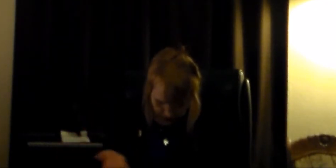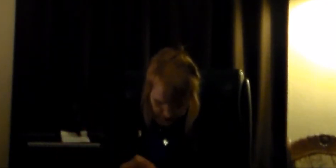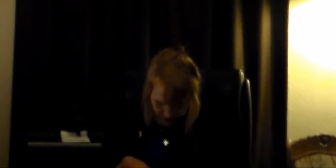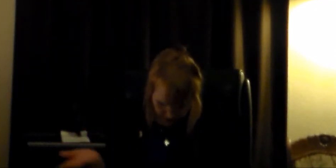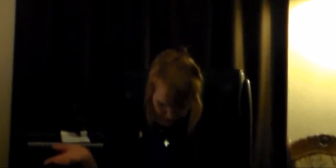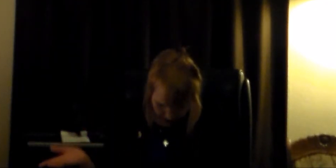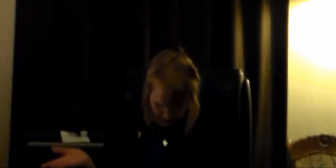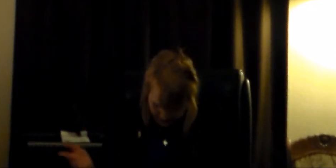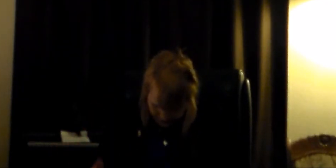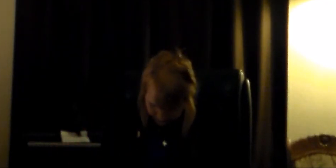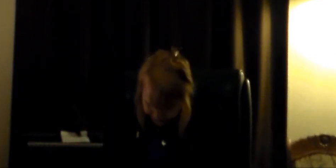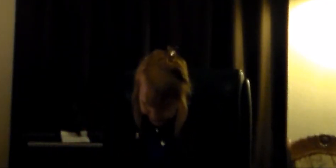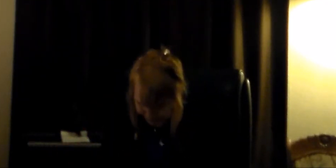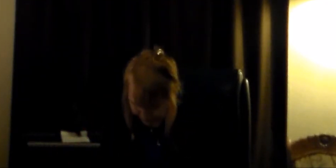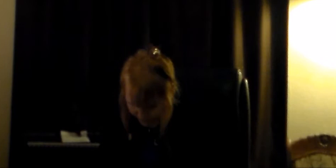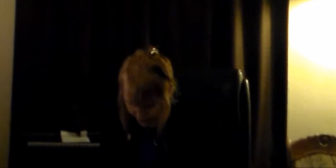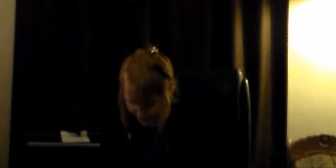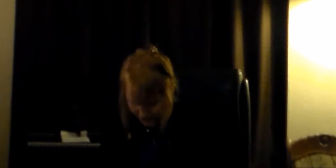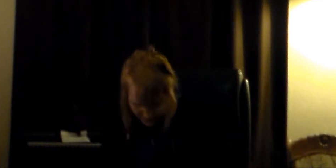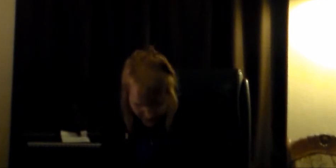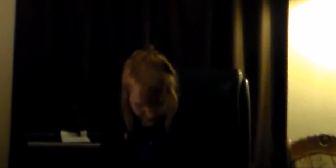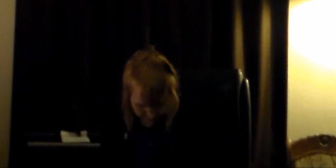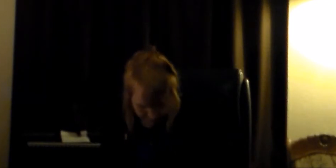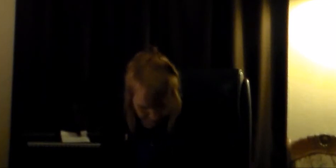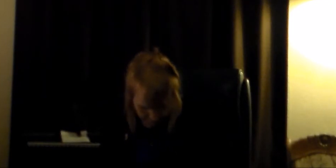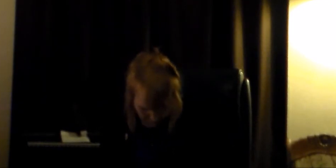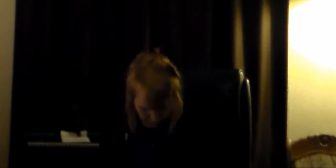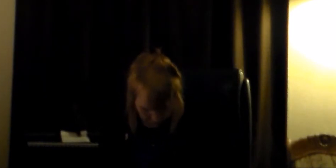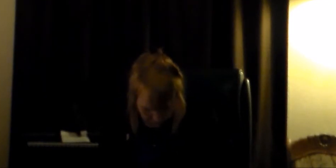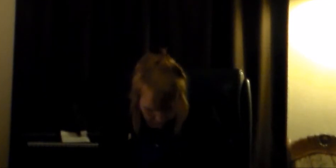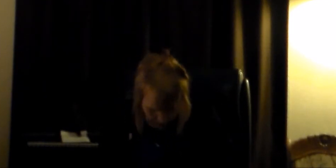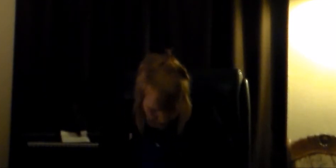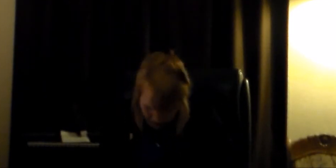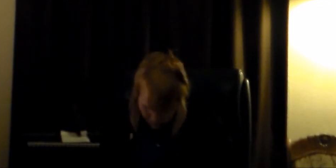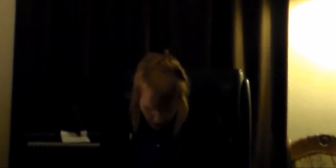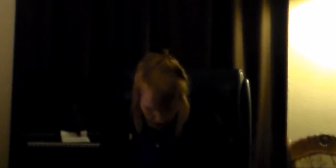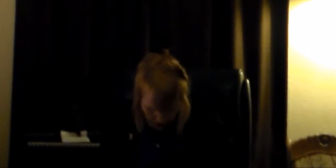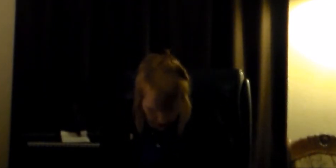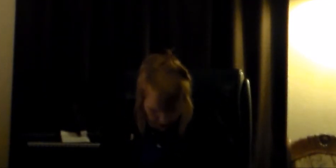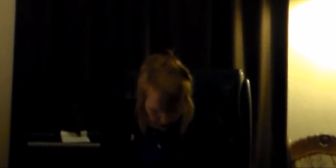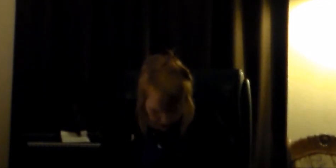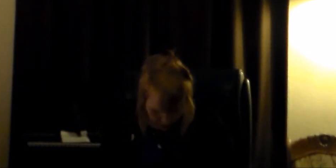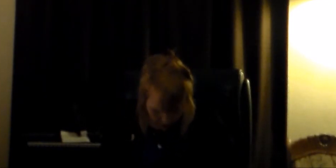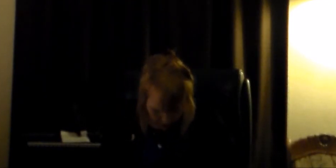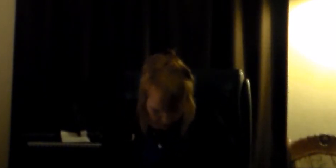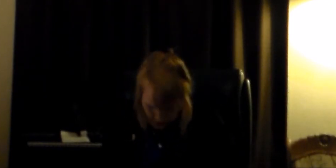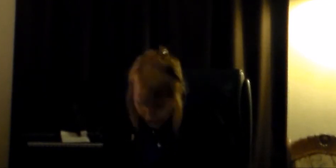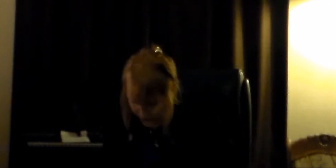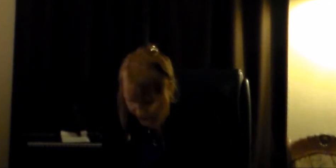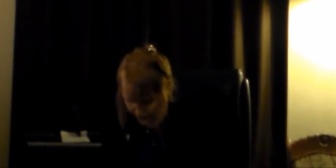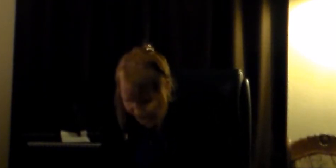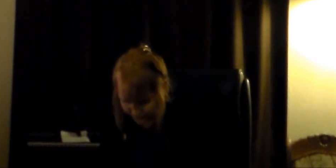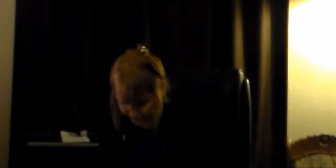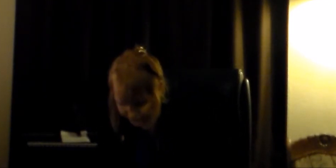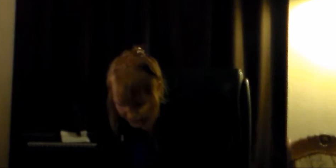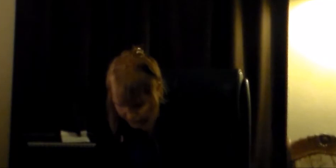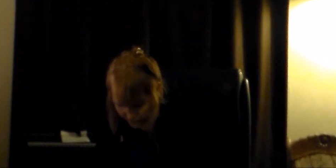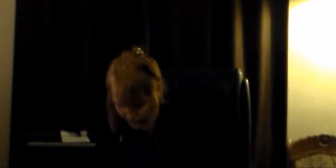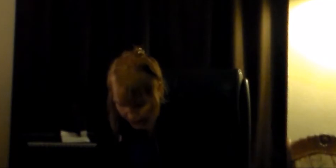greatest commandments. Amen, amen. That was Mark 12, verse